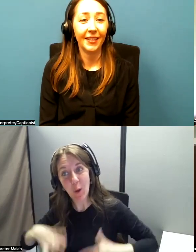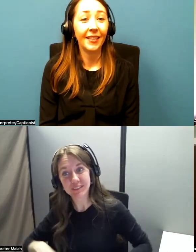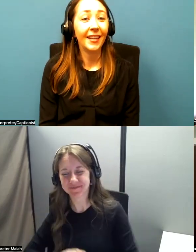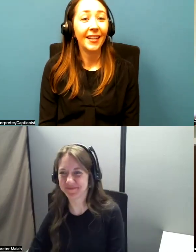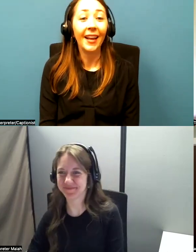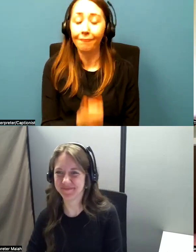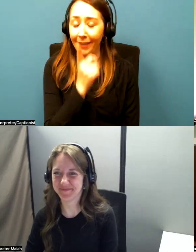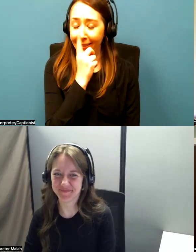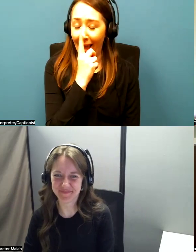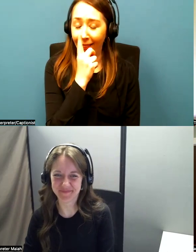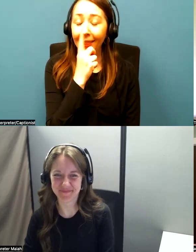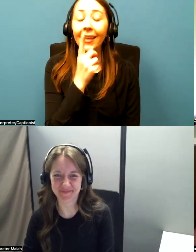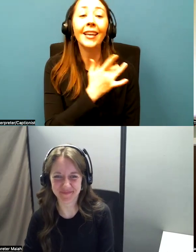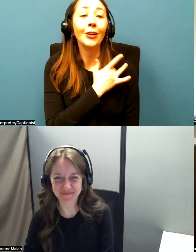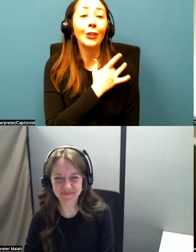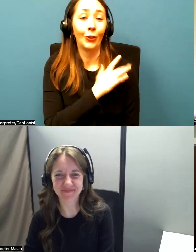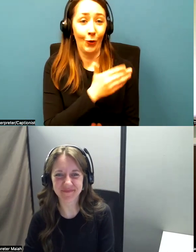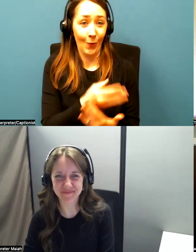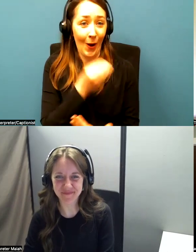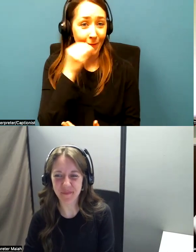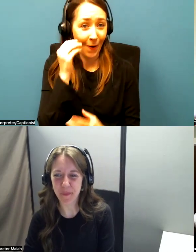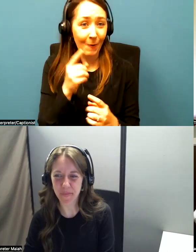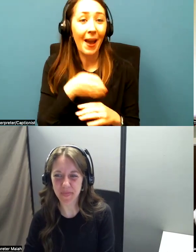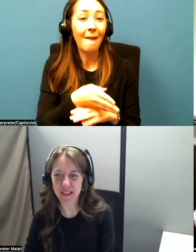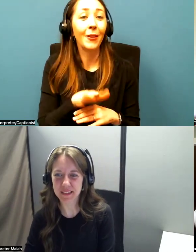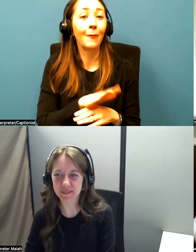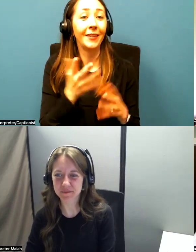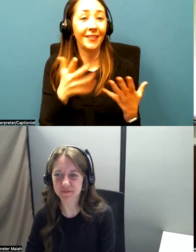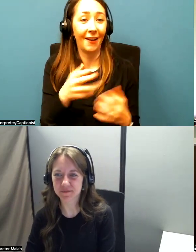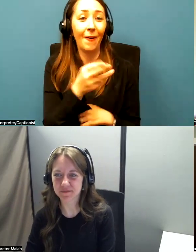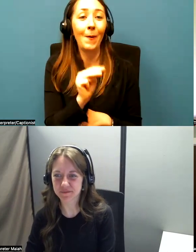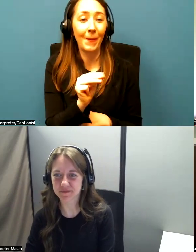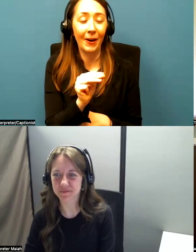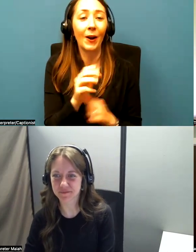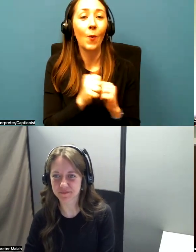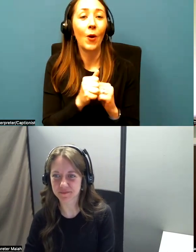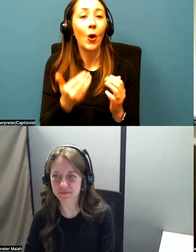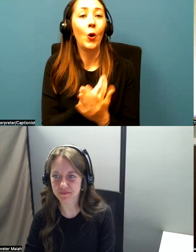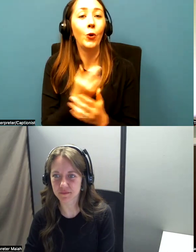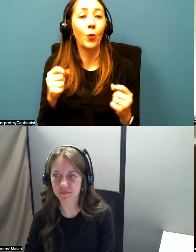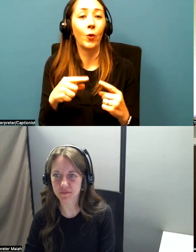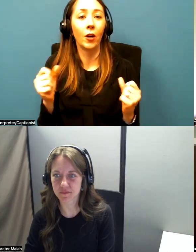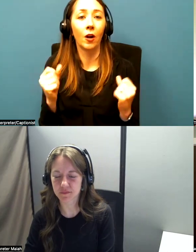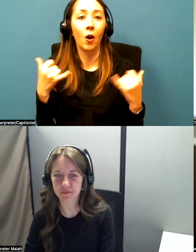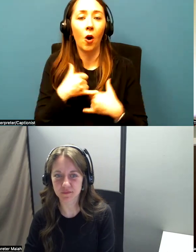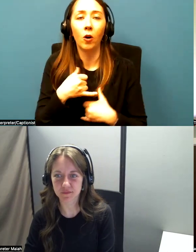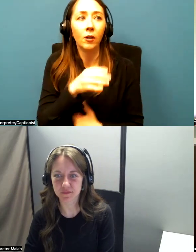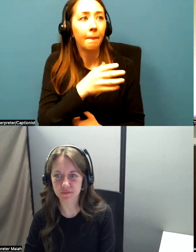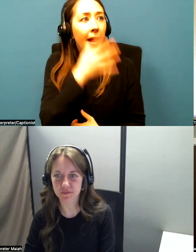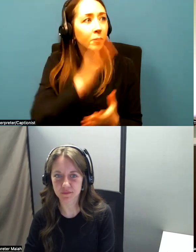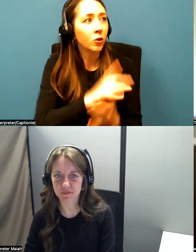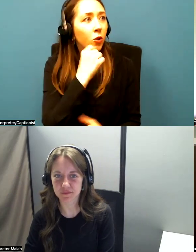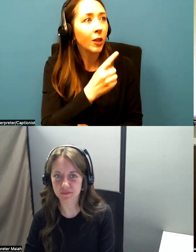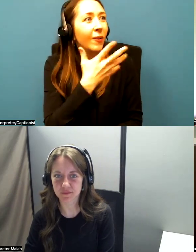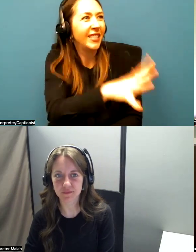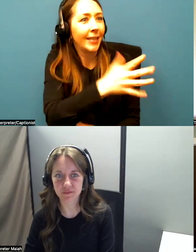Yeah, that's Exactly. not the Usually I'll thing. come home from doing a Hallmark movie with a new winter coat. My husband's like, you have to stop with the